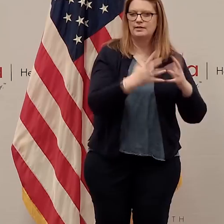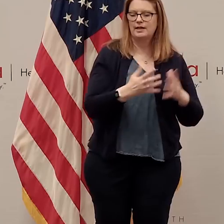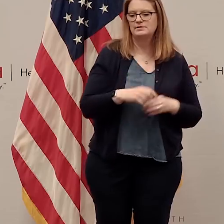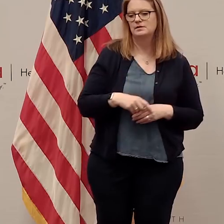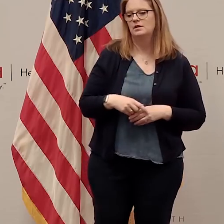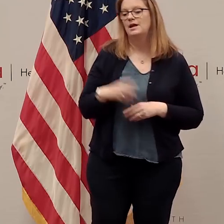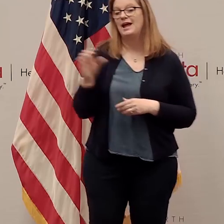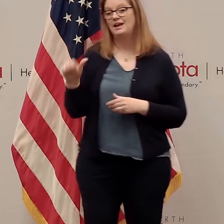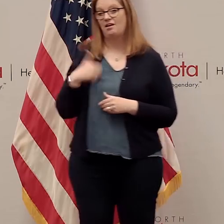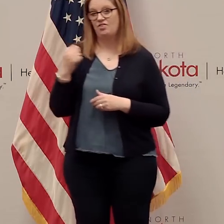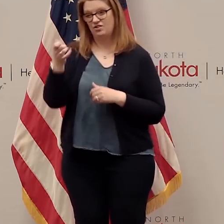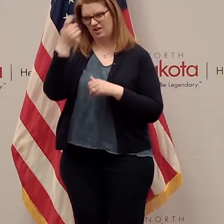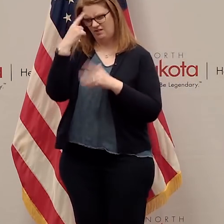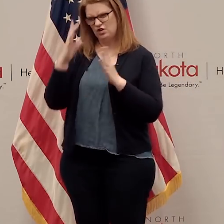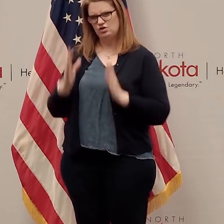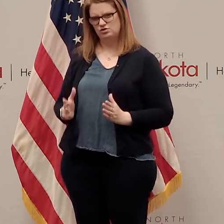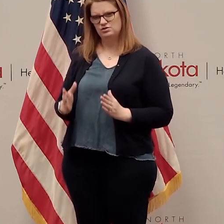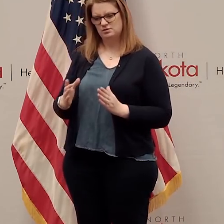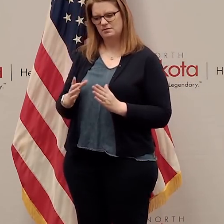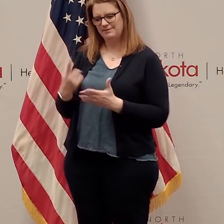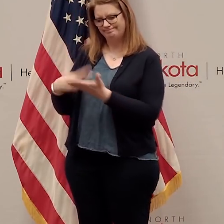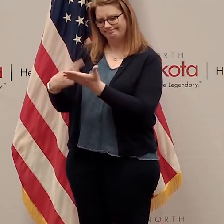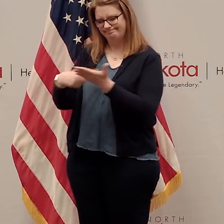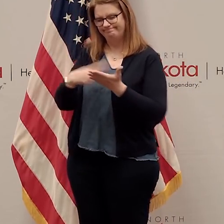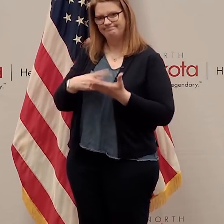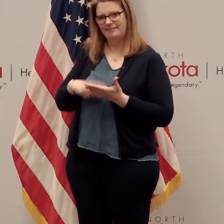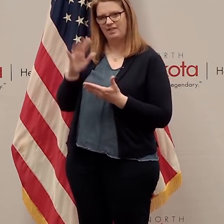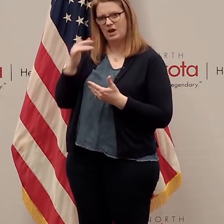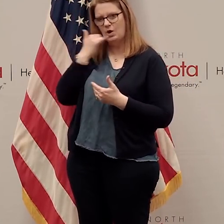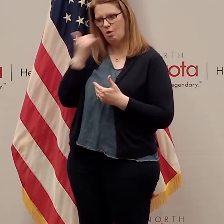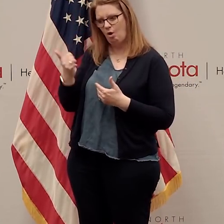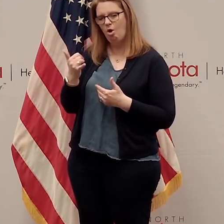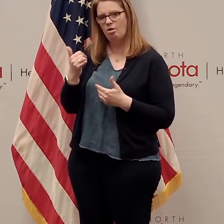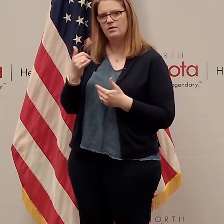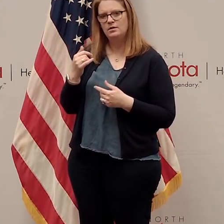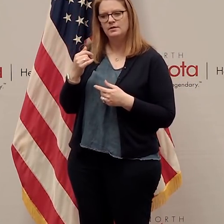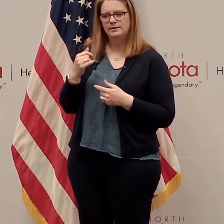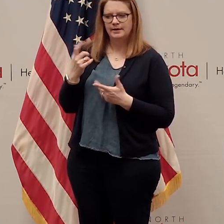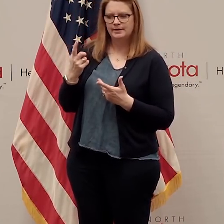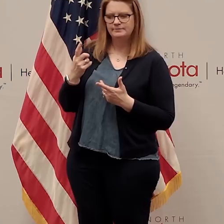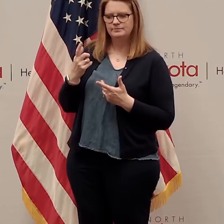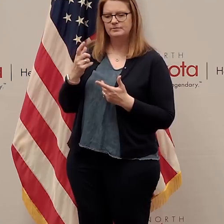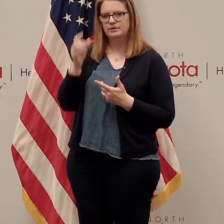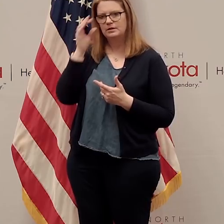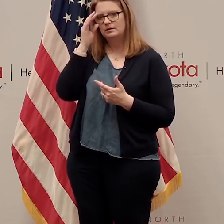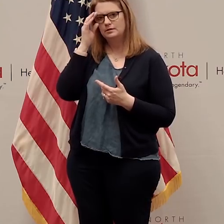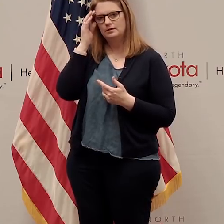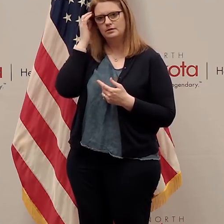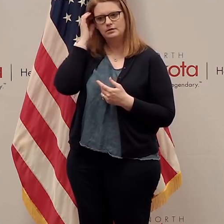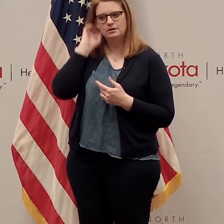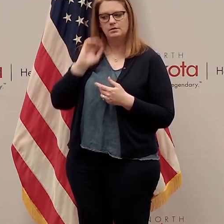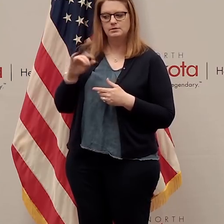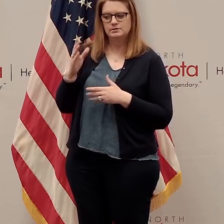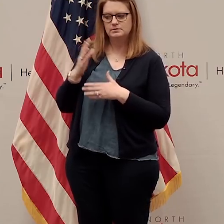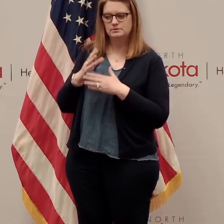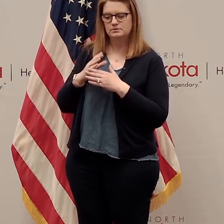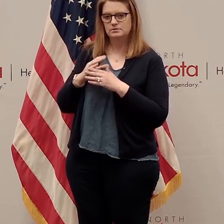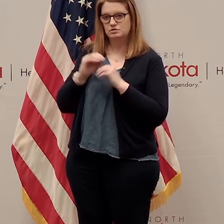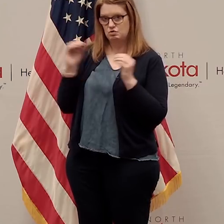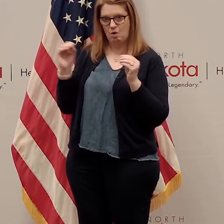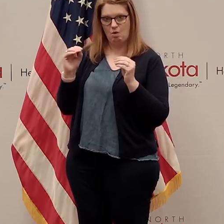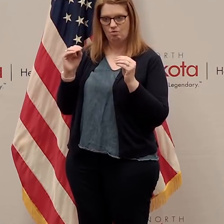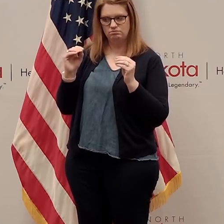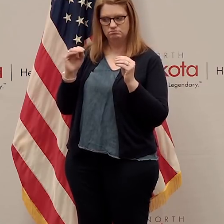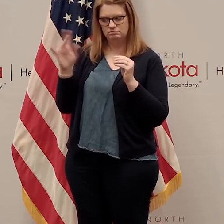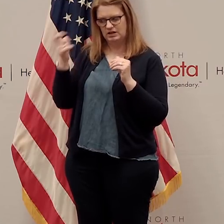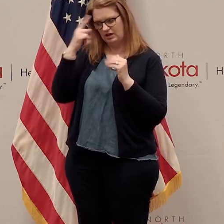call last night from around the country and serving, there was no other governors on that call that were planning on reopening schools because